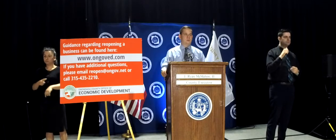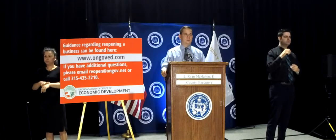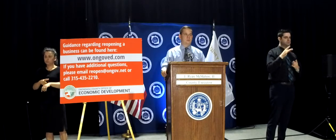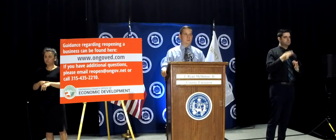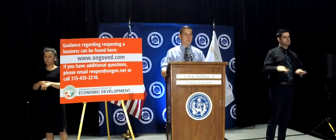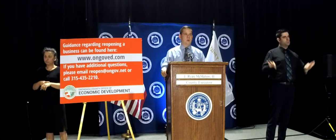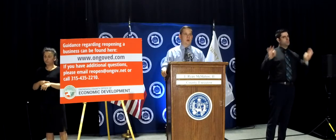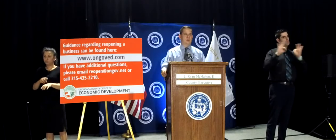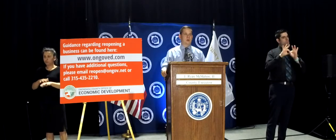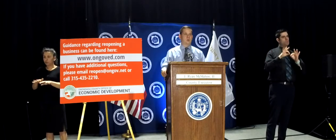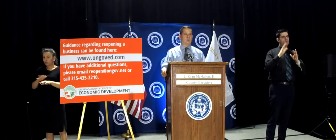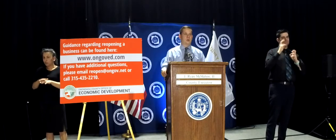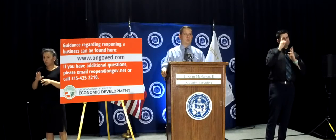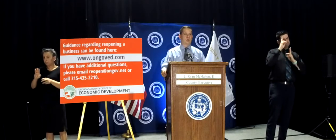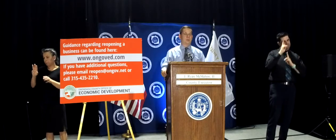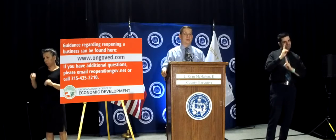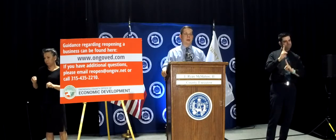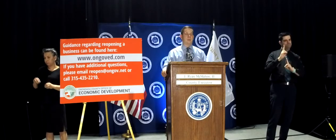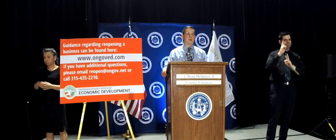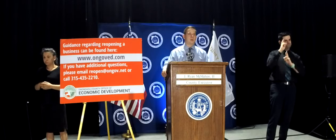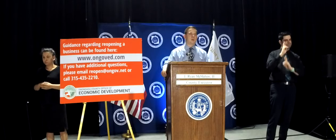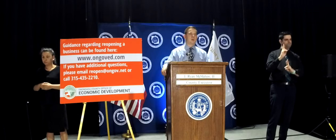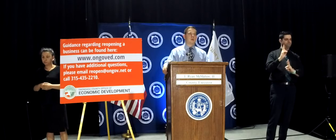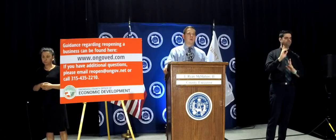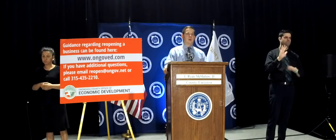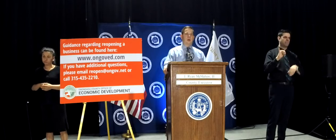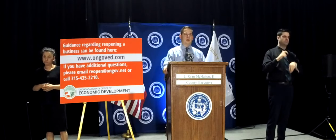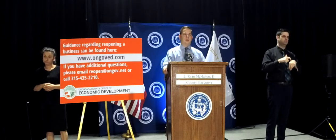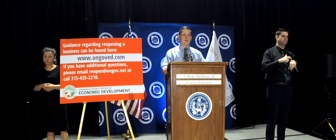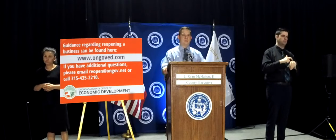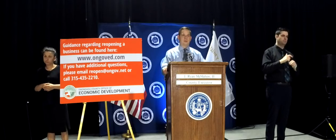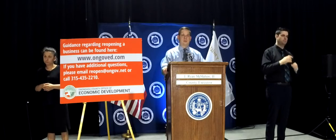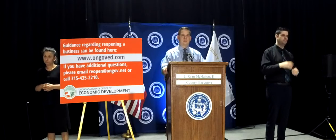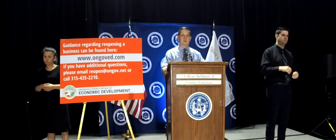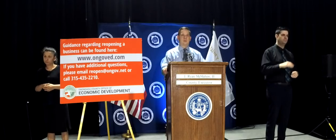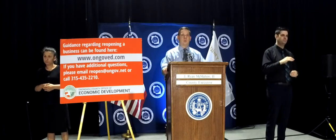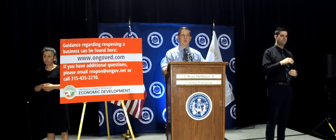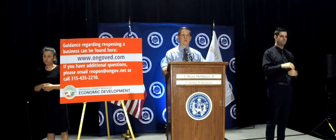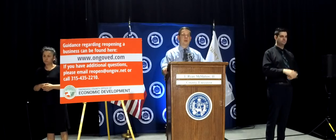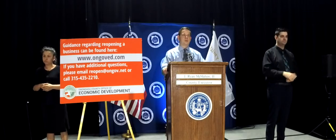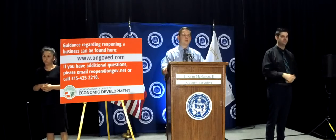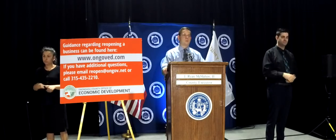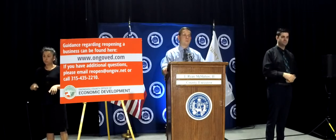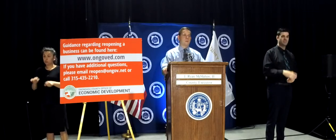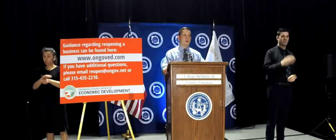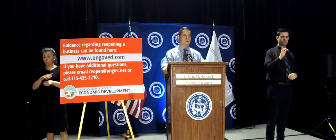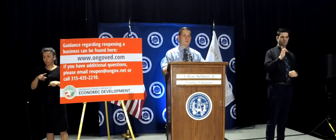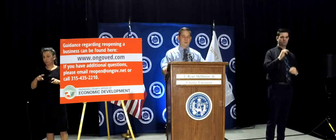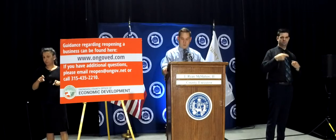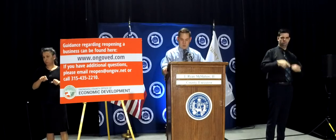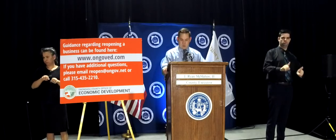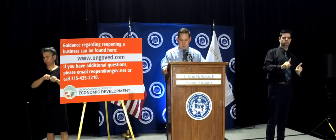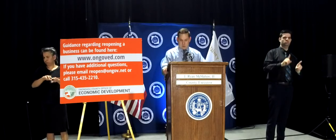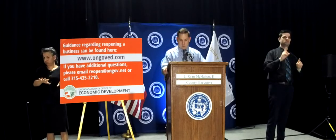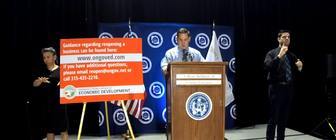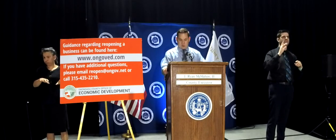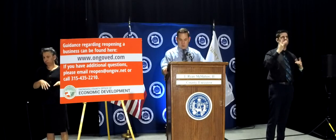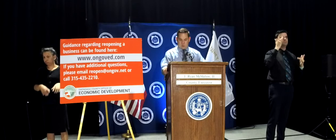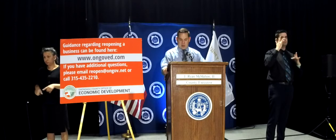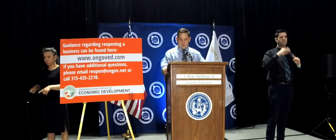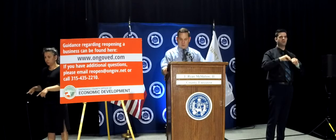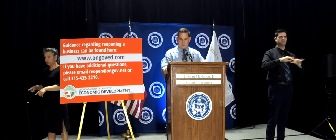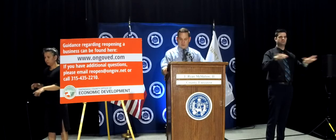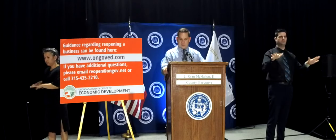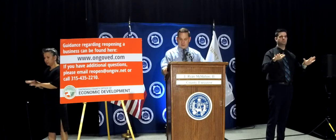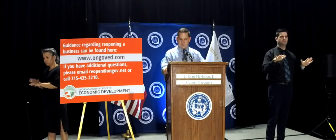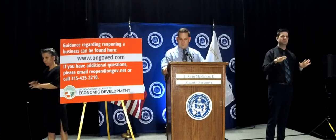of a 101-year pandemic, it makes things even more challenging. So certainly